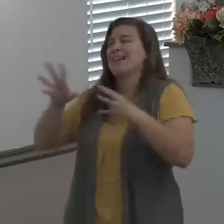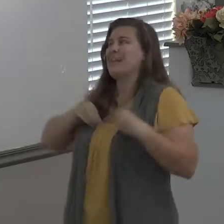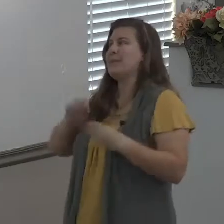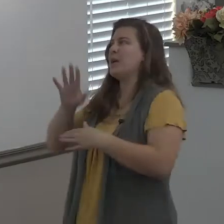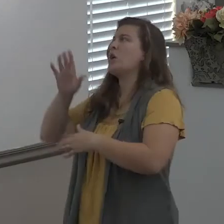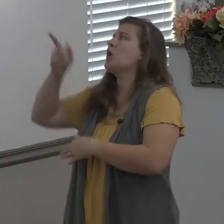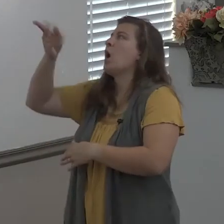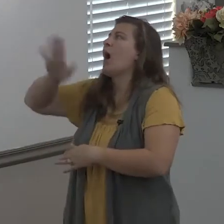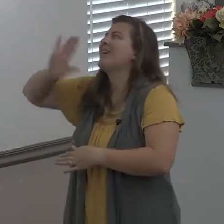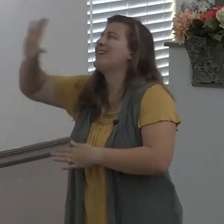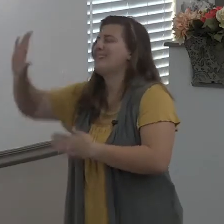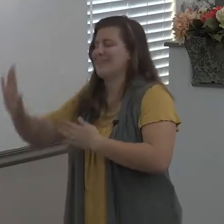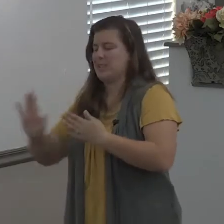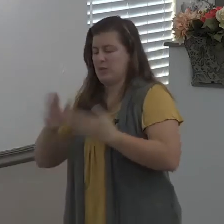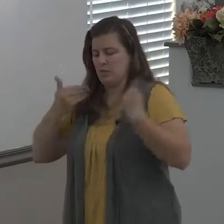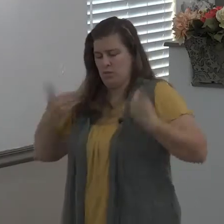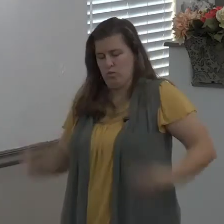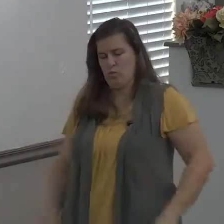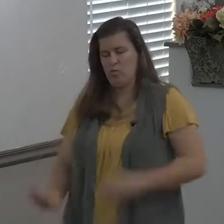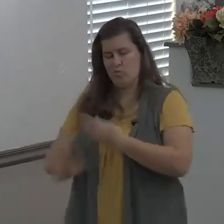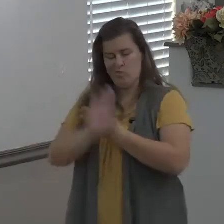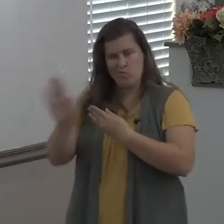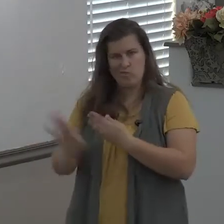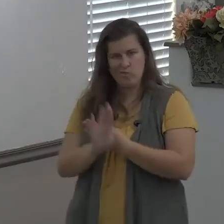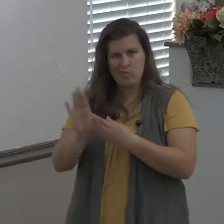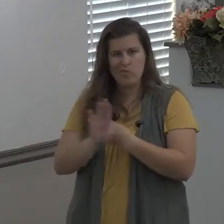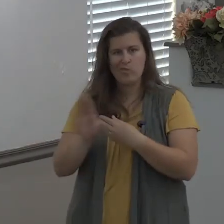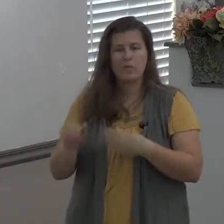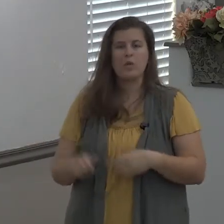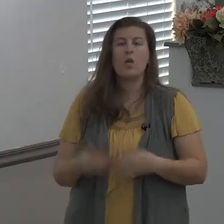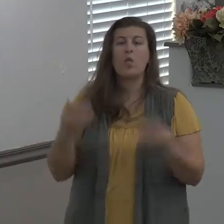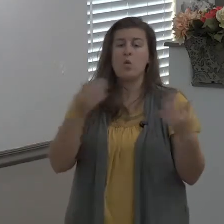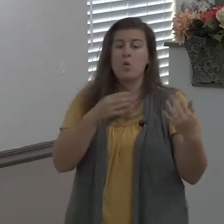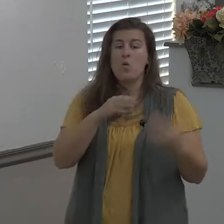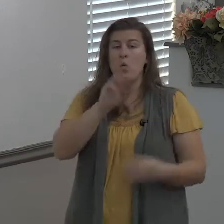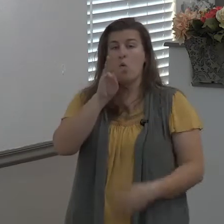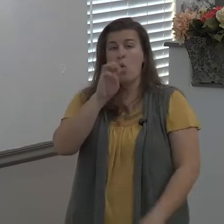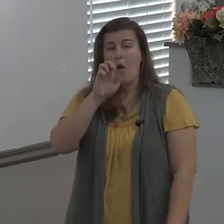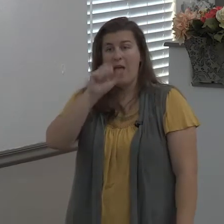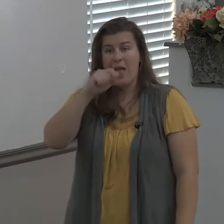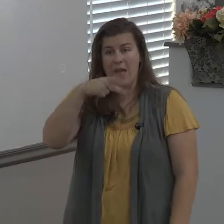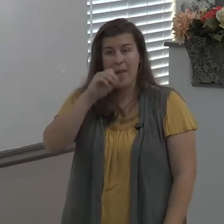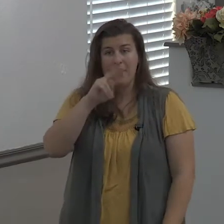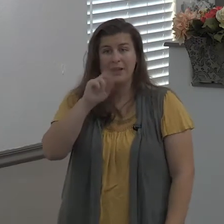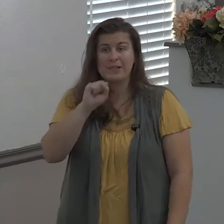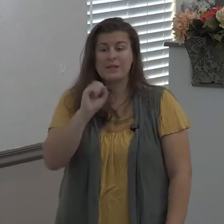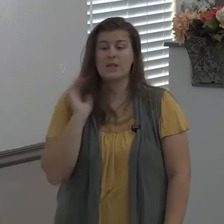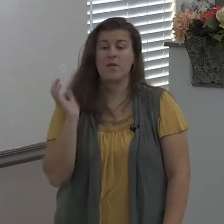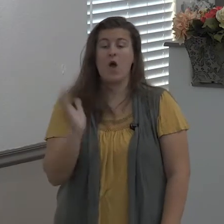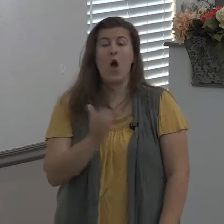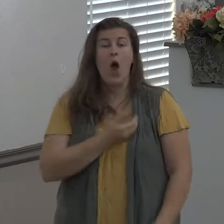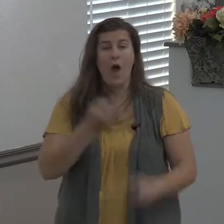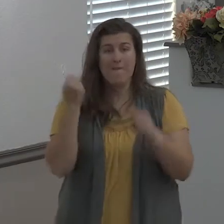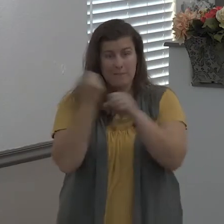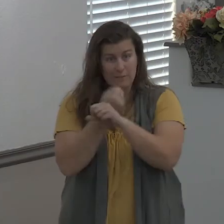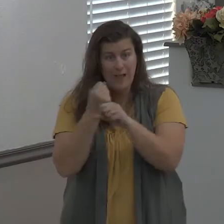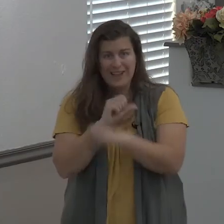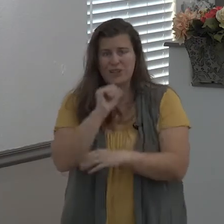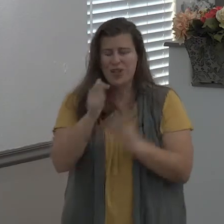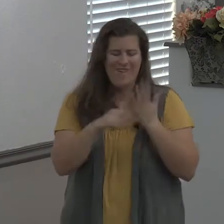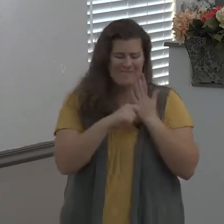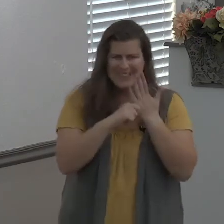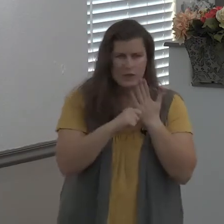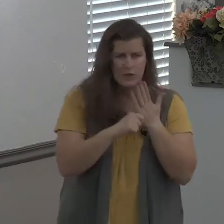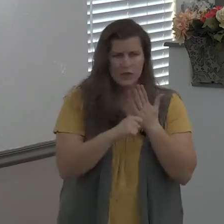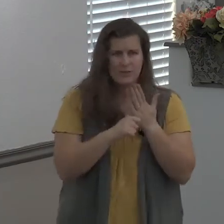fight this fight? We do it by taking the whole armor of God. Paul said it this way in 2 Corinthians, that the weapons